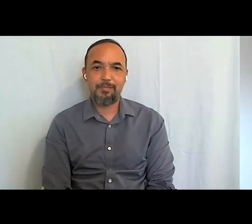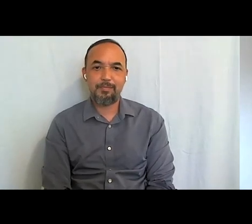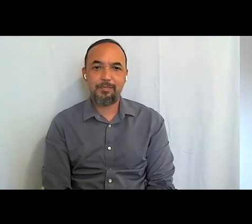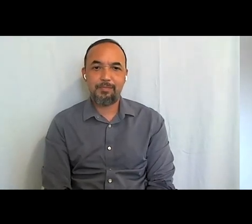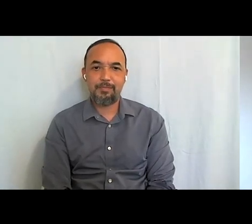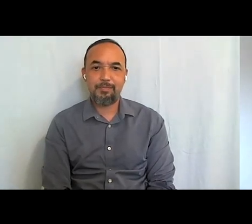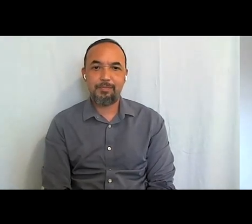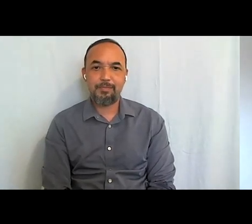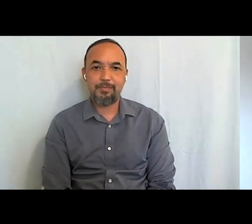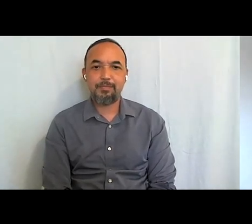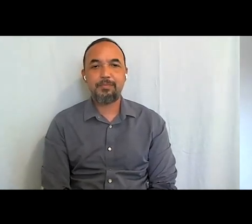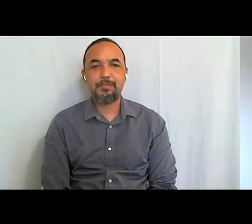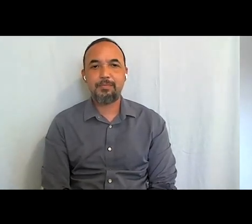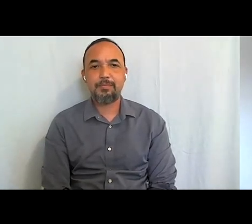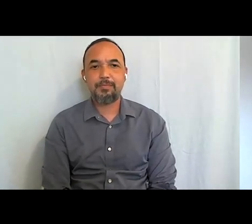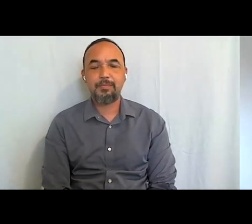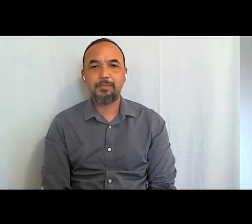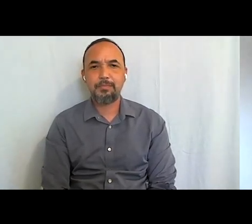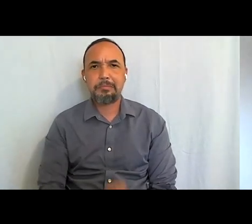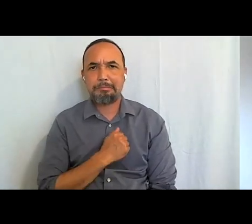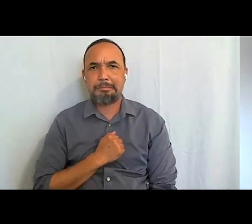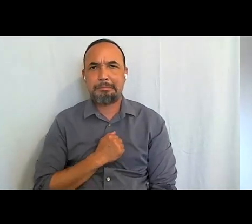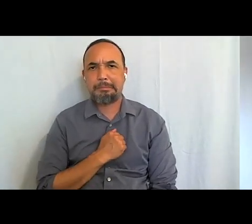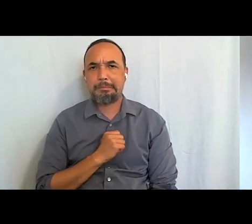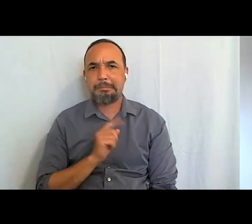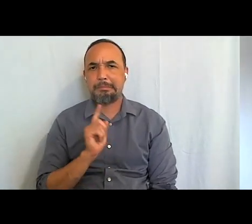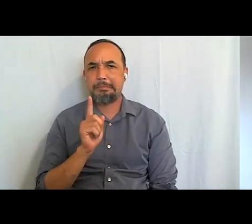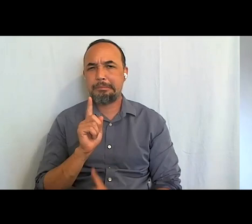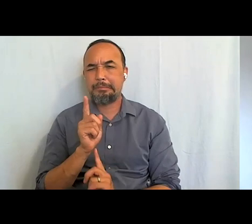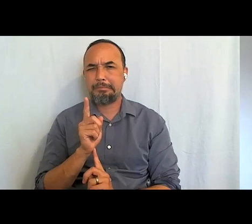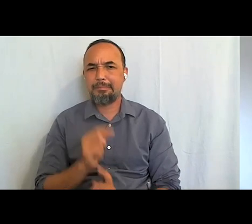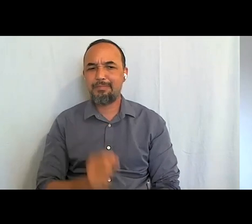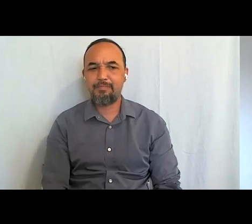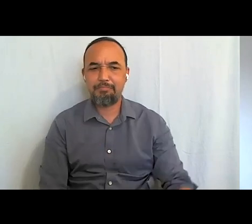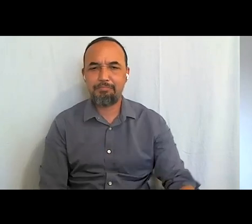And apologies, this is gonna take a second.